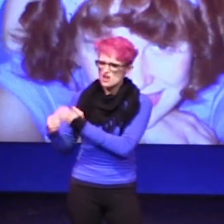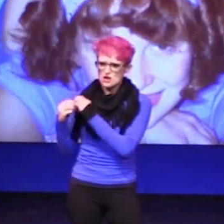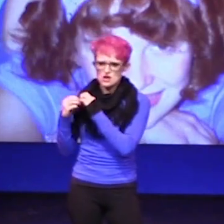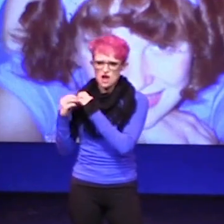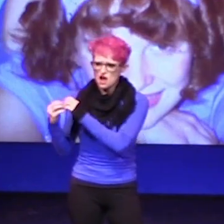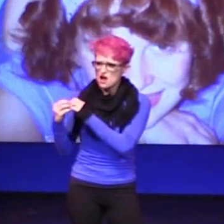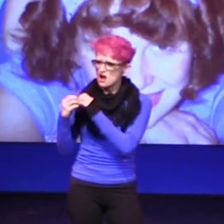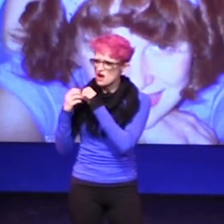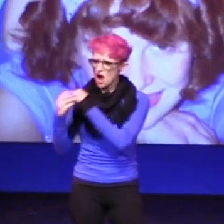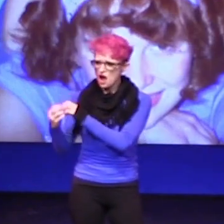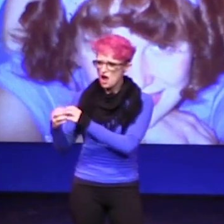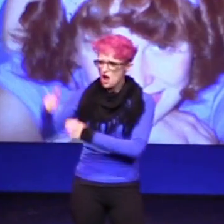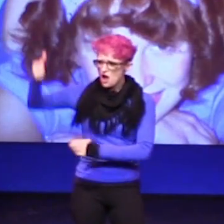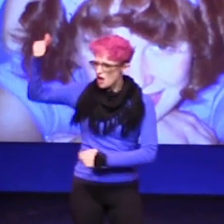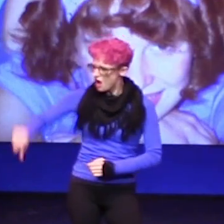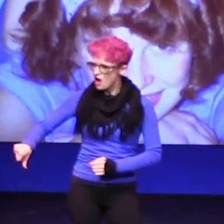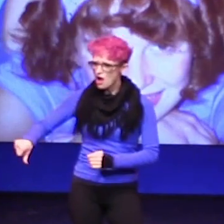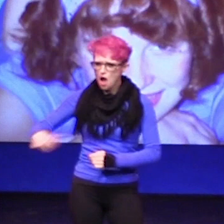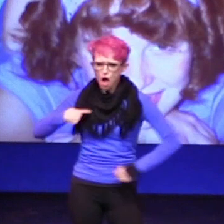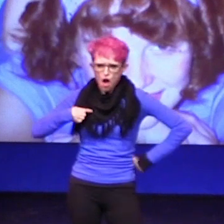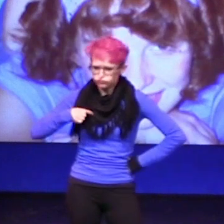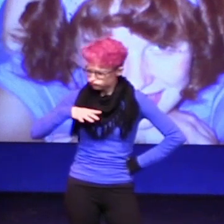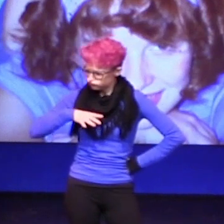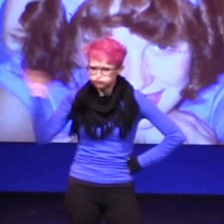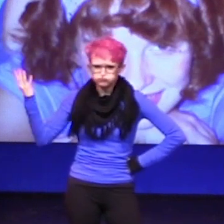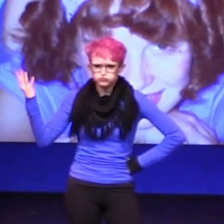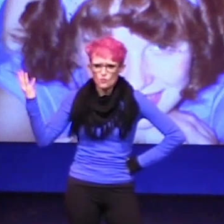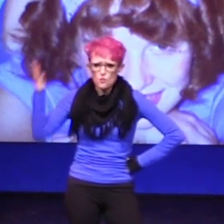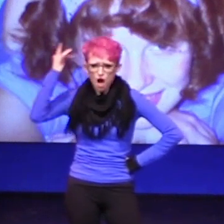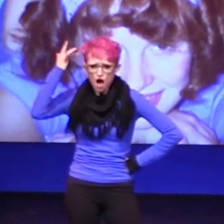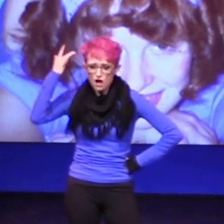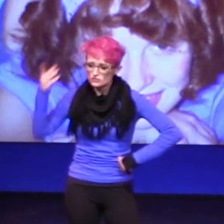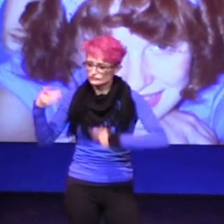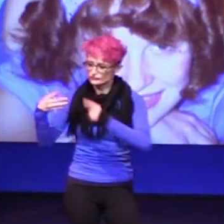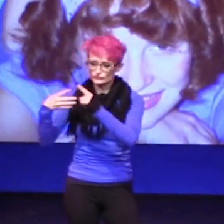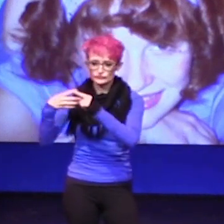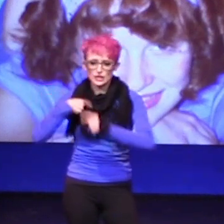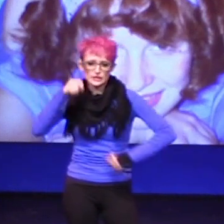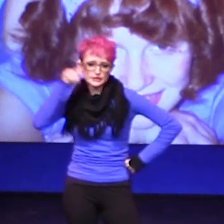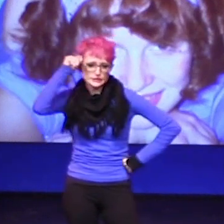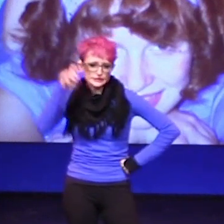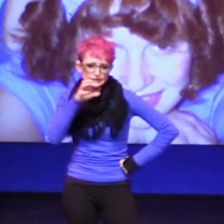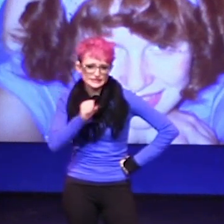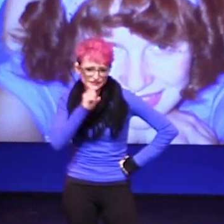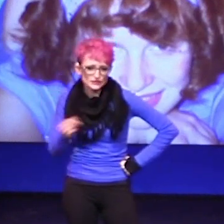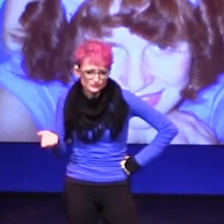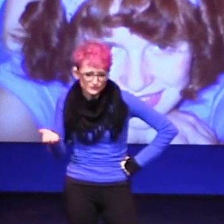with the audiologist. And I was denied, and I was enraged. And